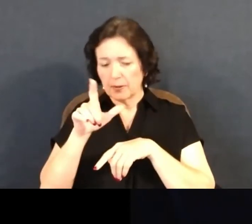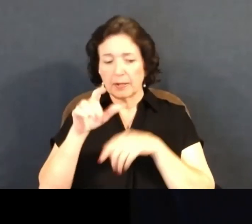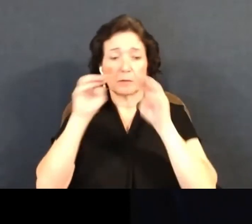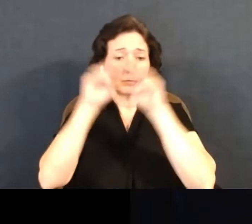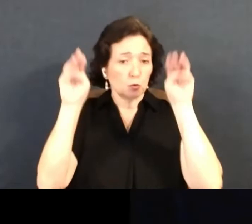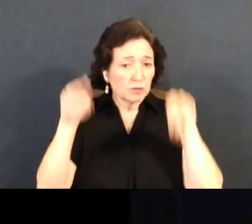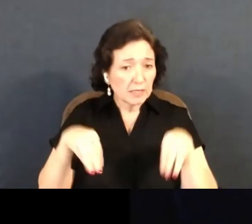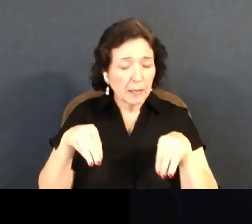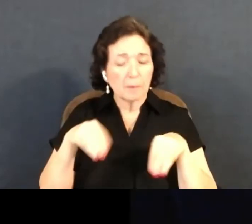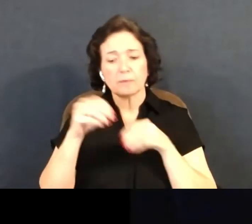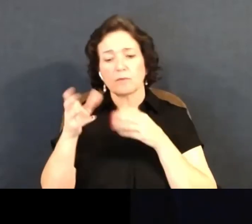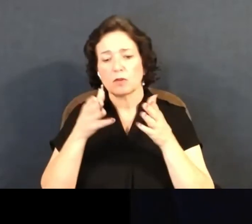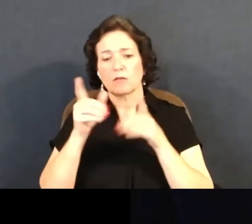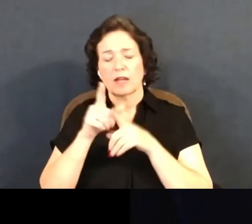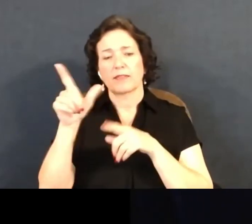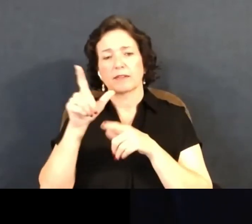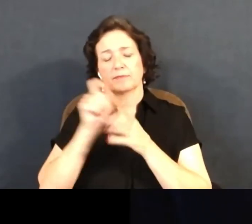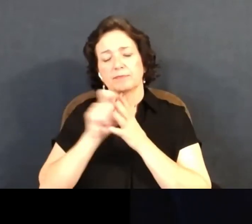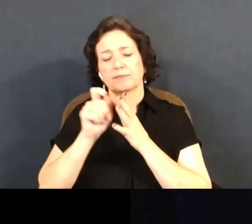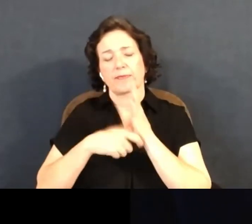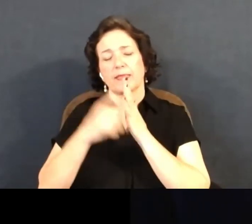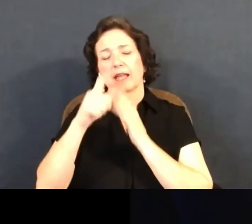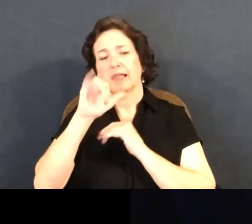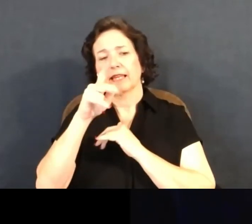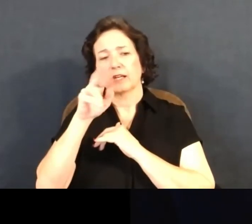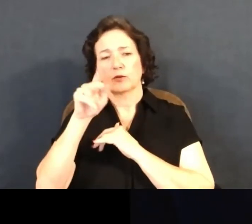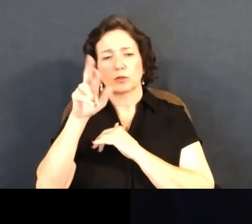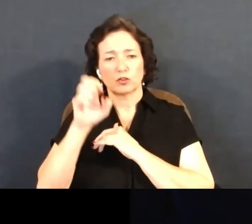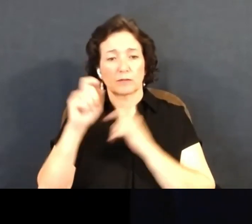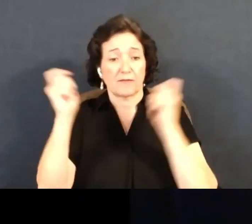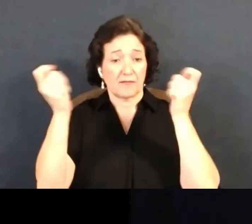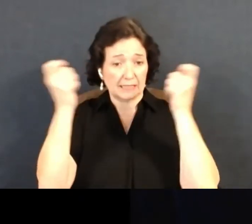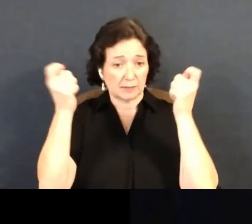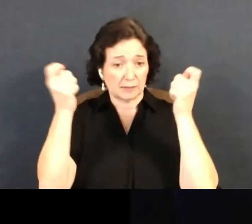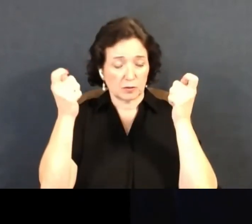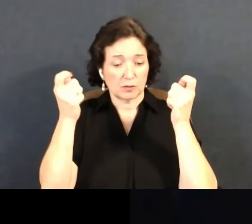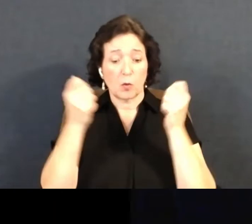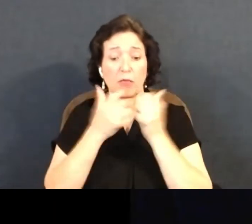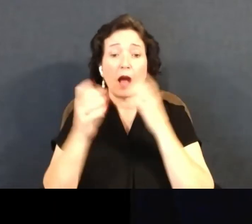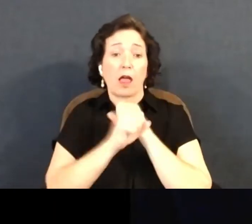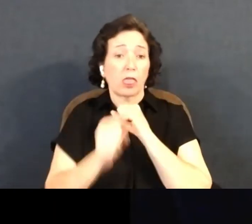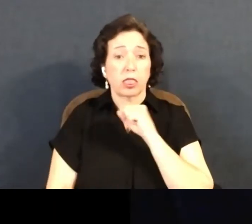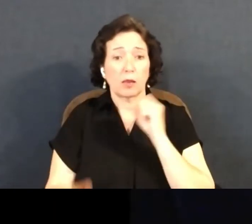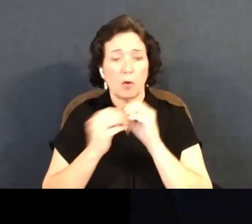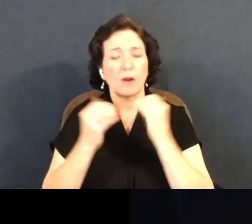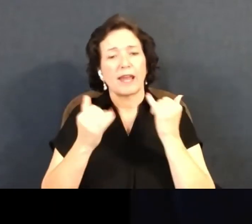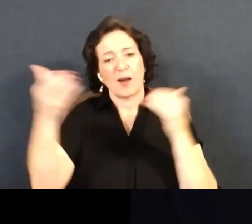served at the Literature Festival. Without further ado, we welcome